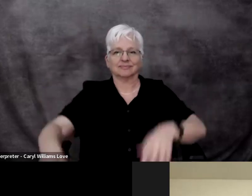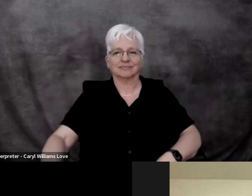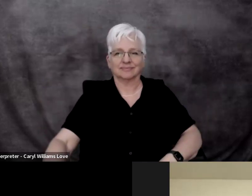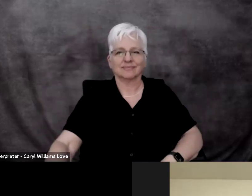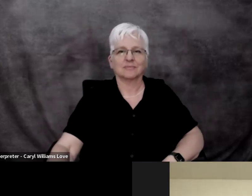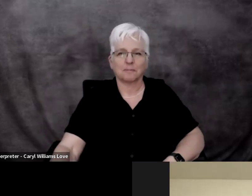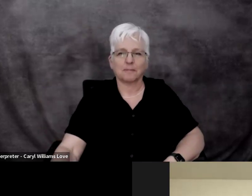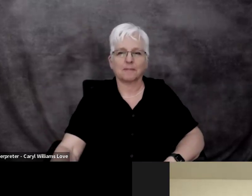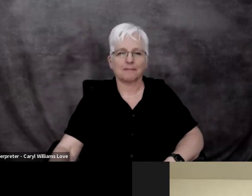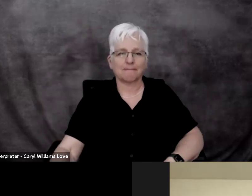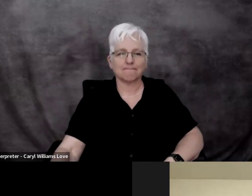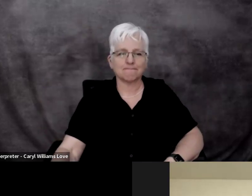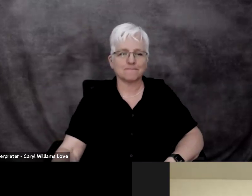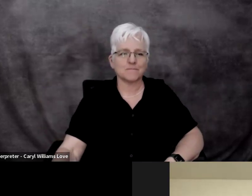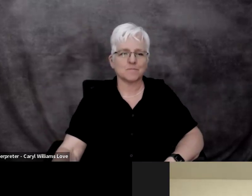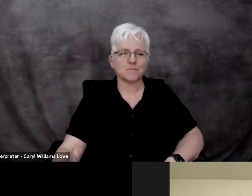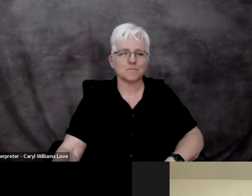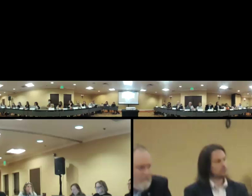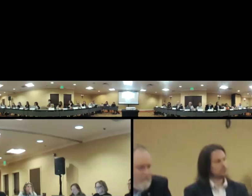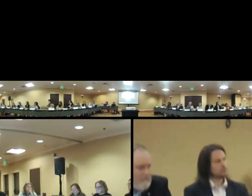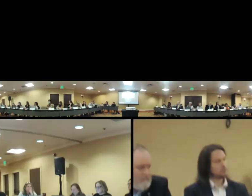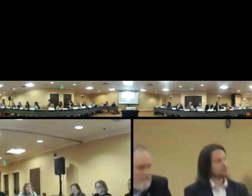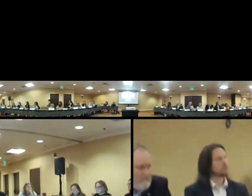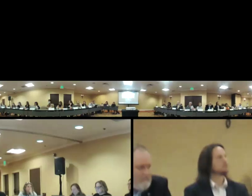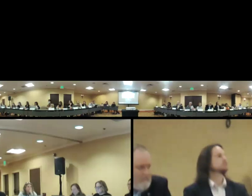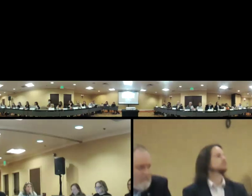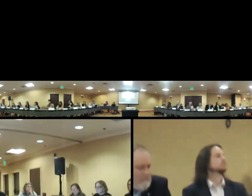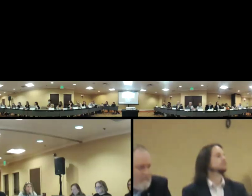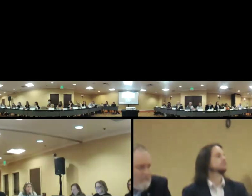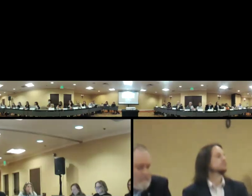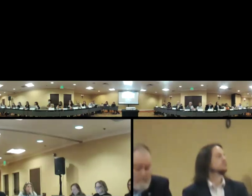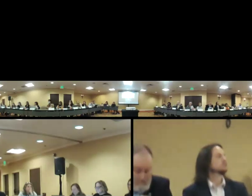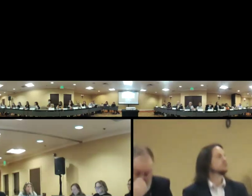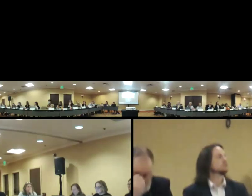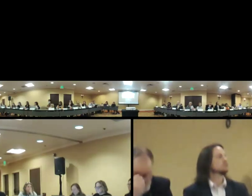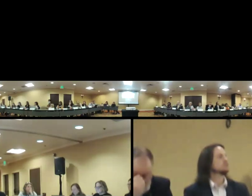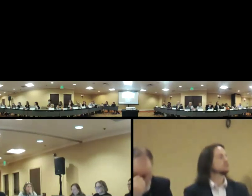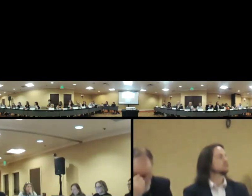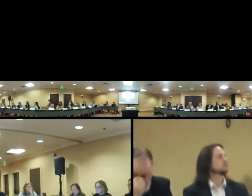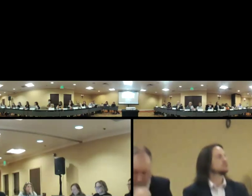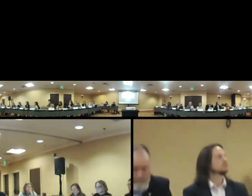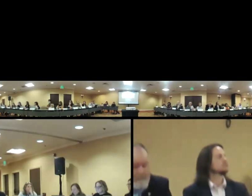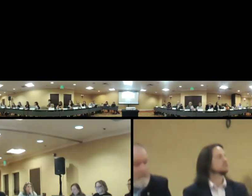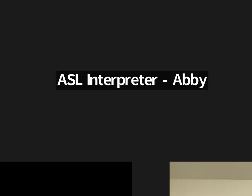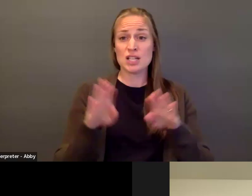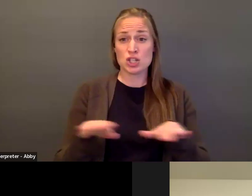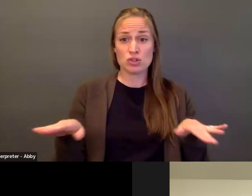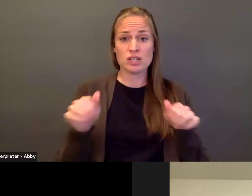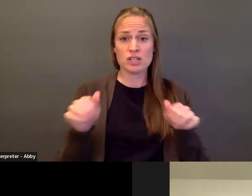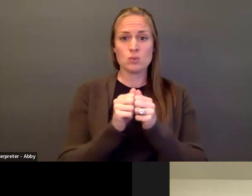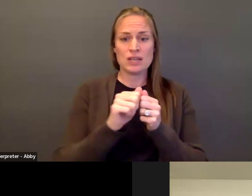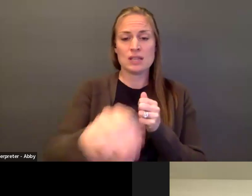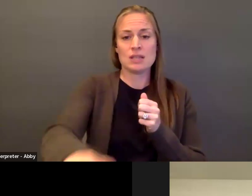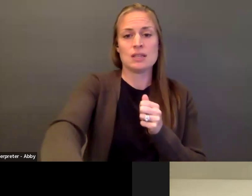lot of studies out there, so children that have intellectual disabilities are 3 times more likely than the neurotypical